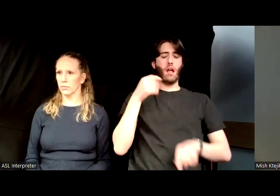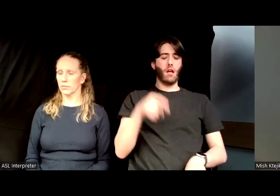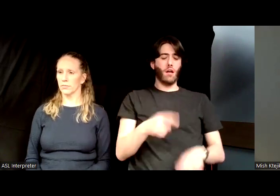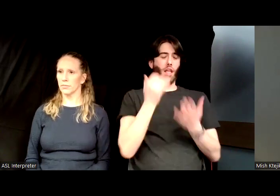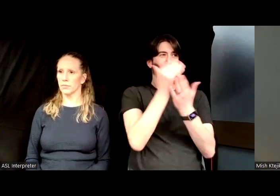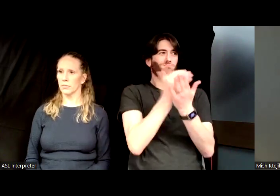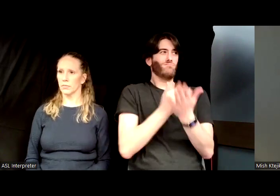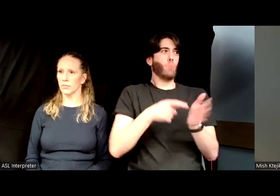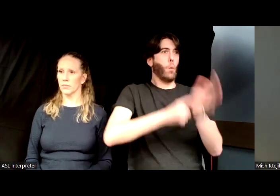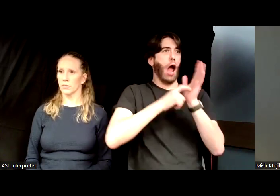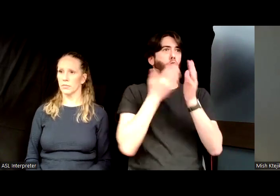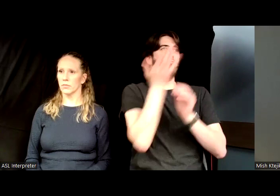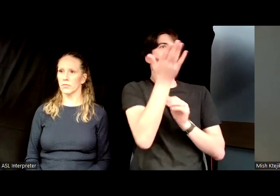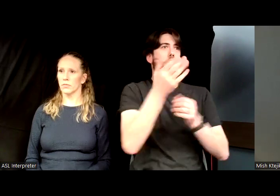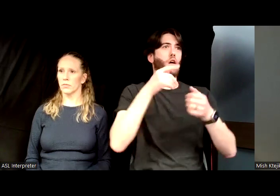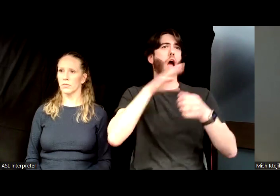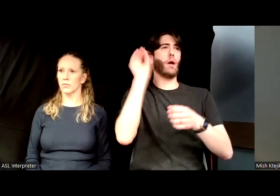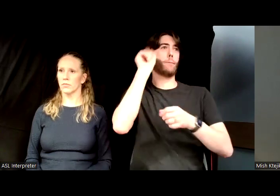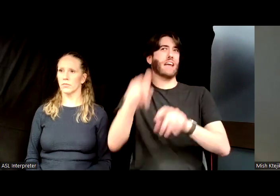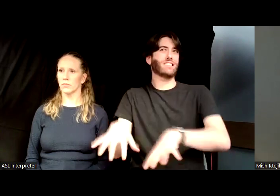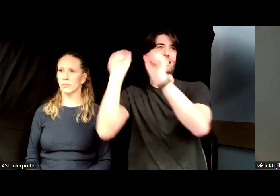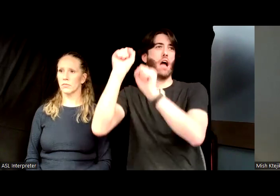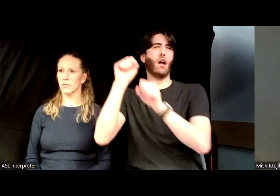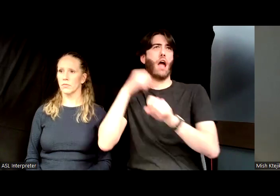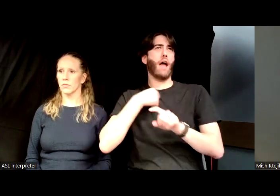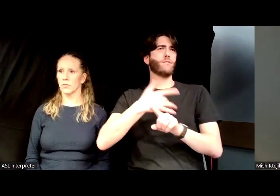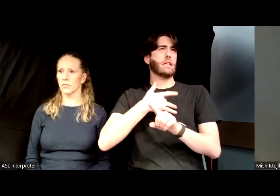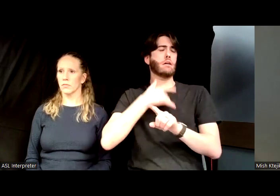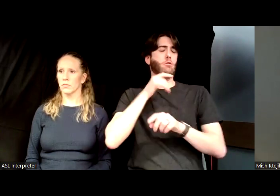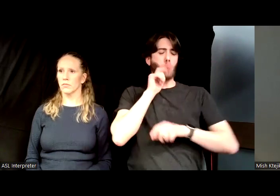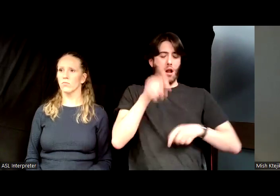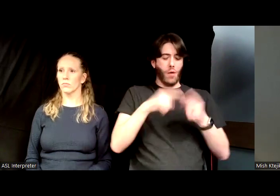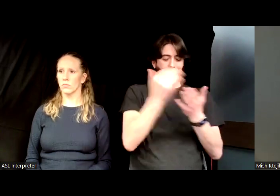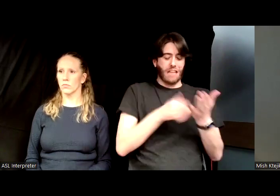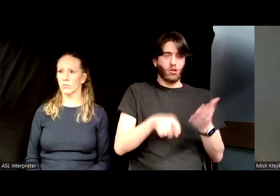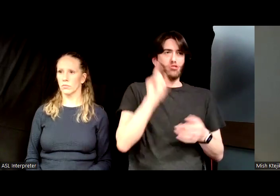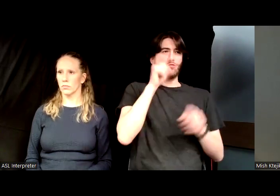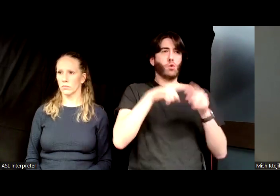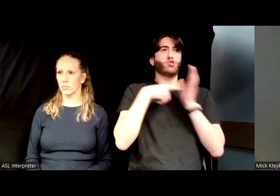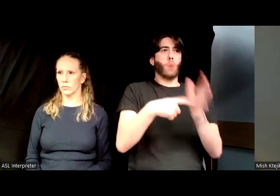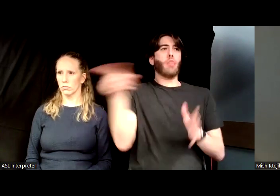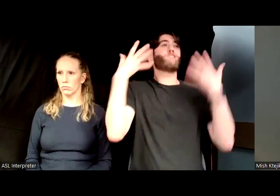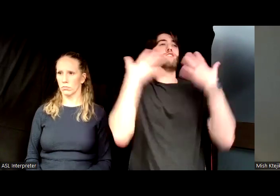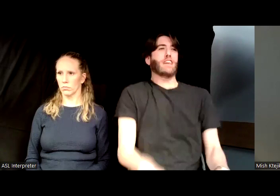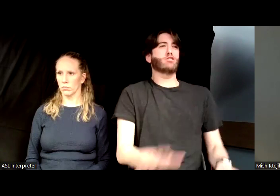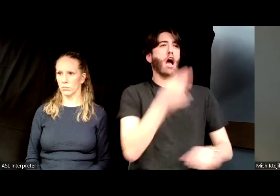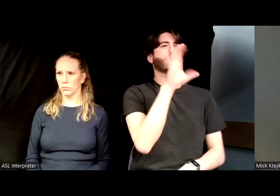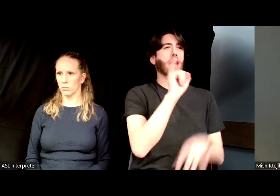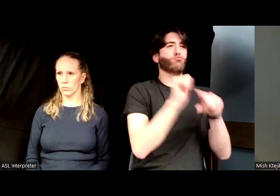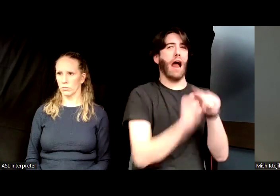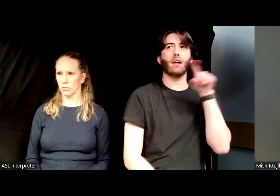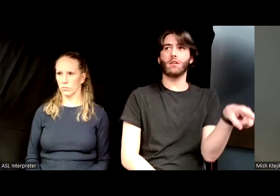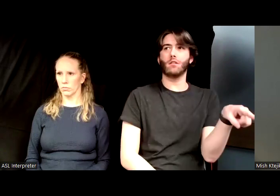this because when we look at the items, the requirements, I don't see